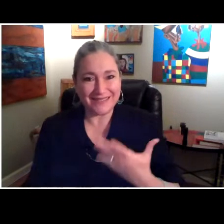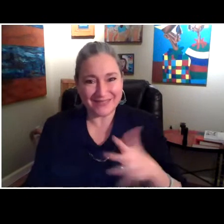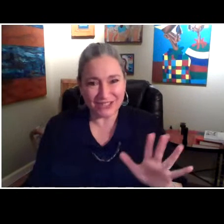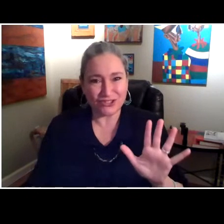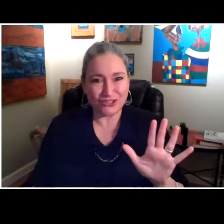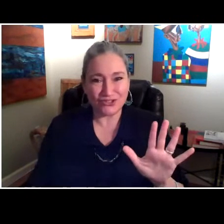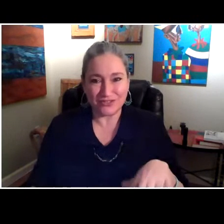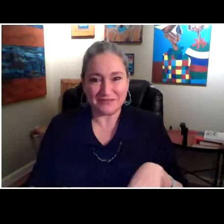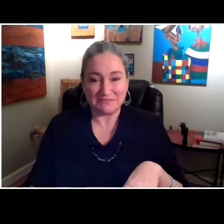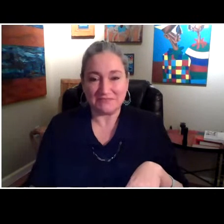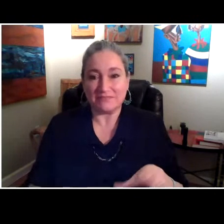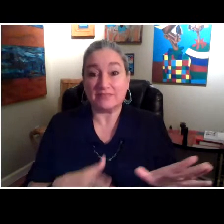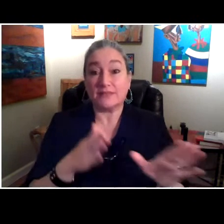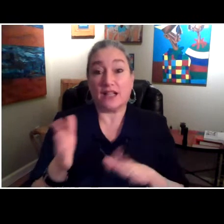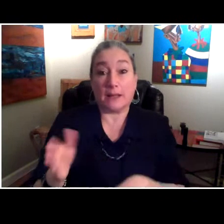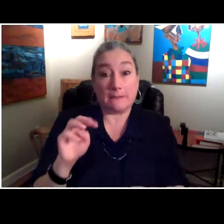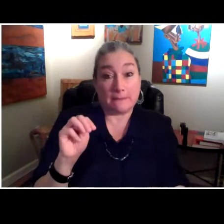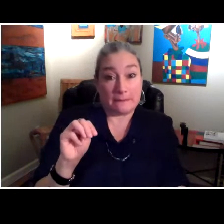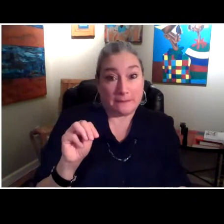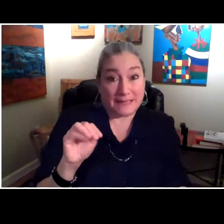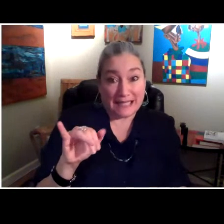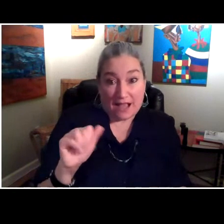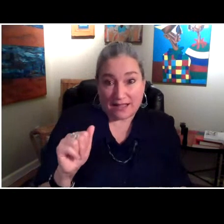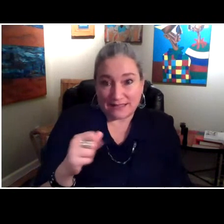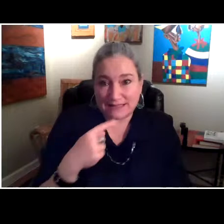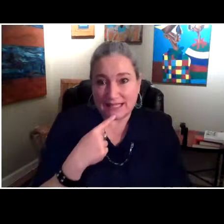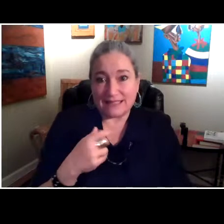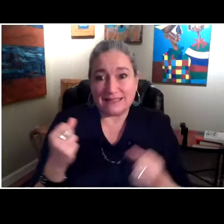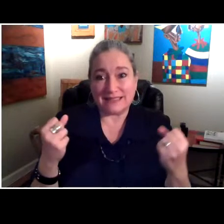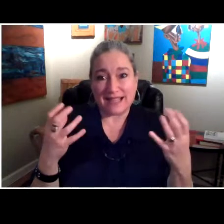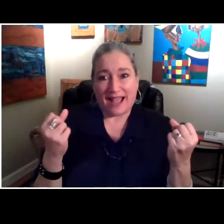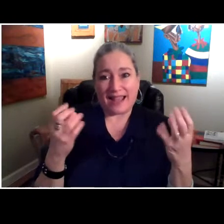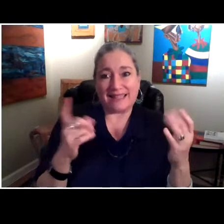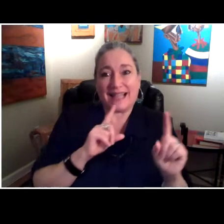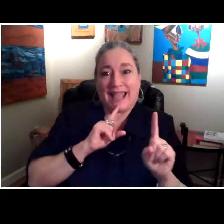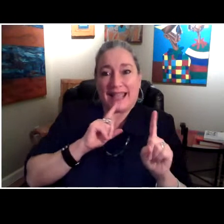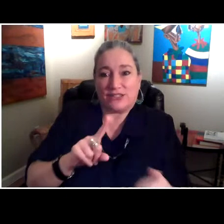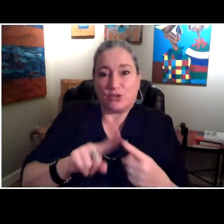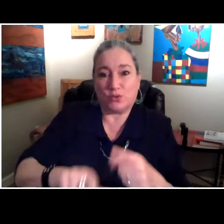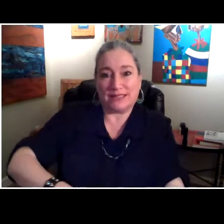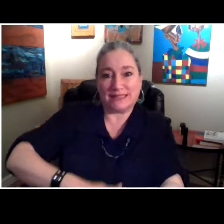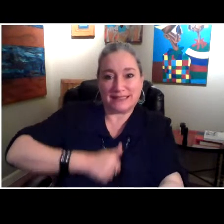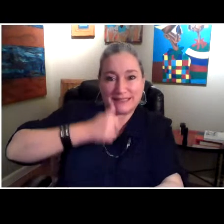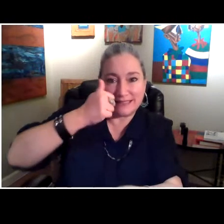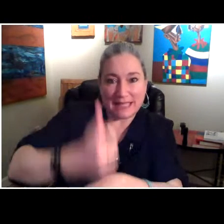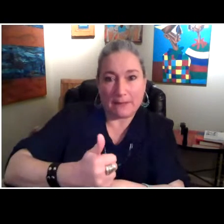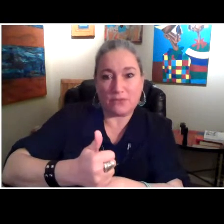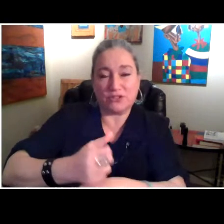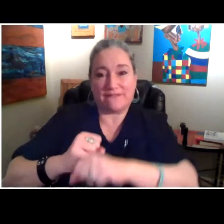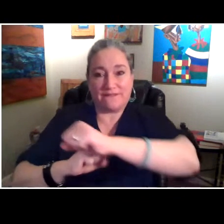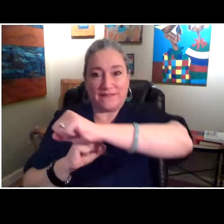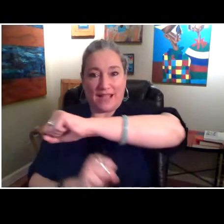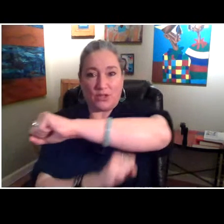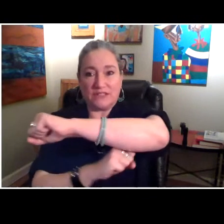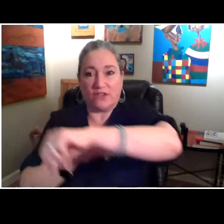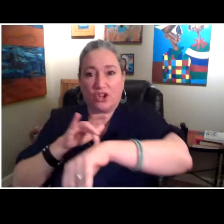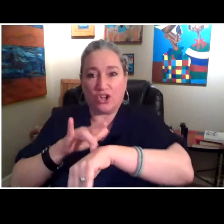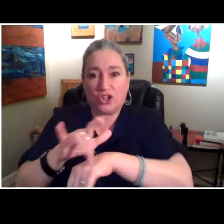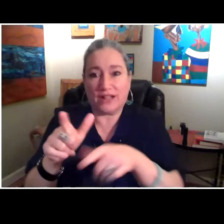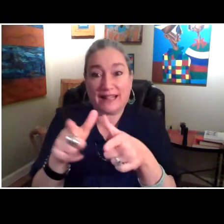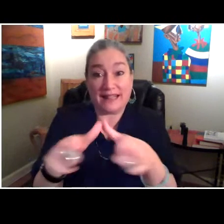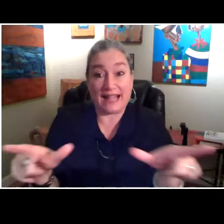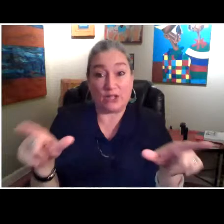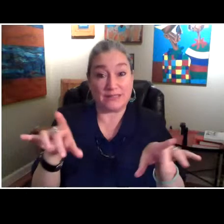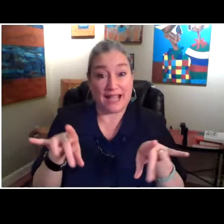and, the ampersand. We don't have to pick one. Let's stop that practice. Mia shared in this piece of